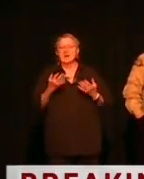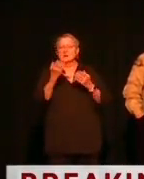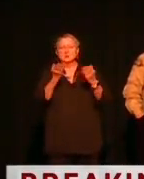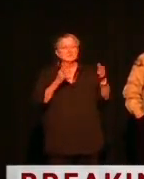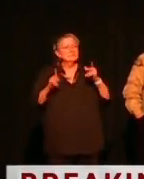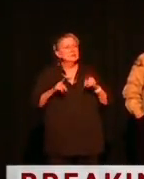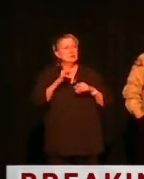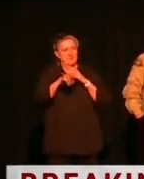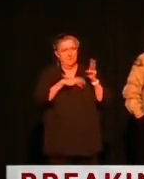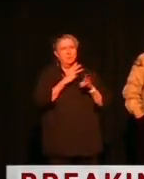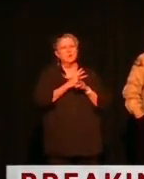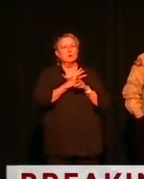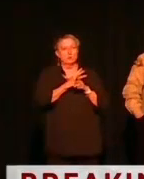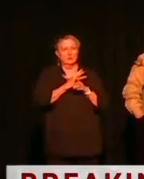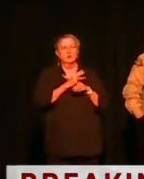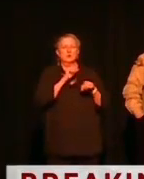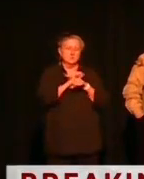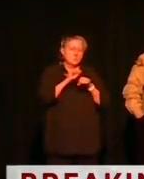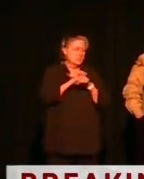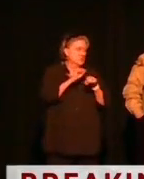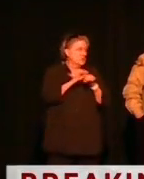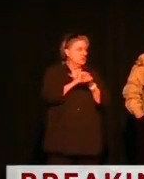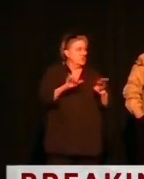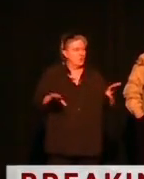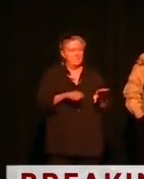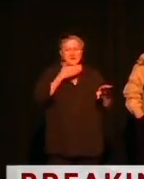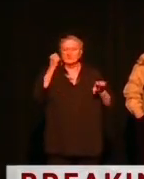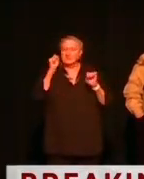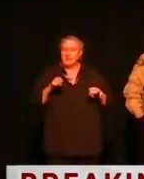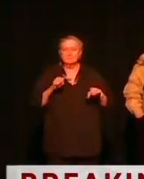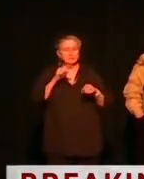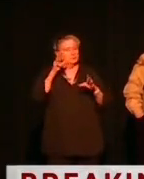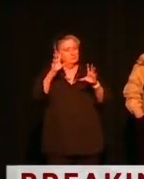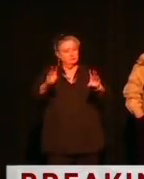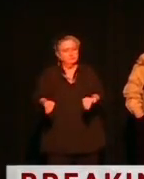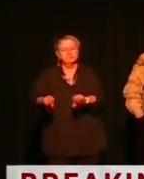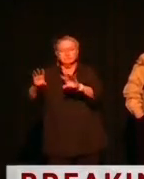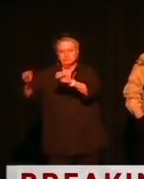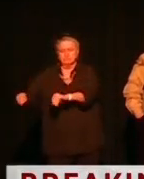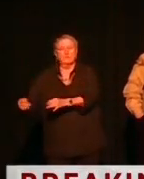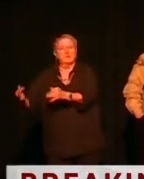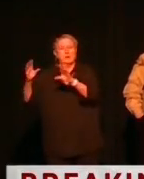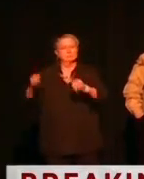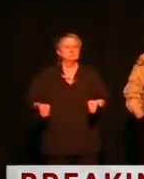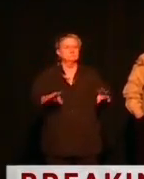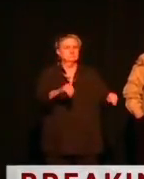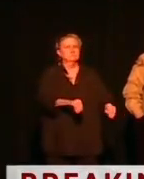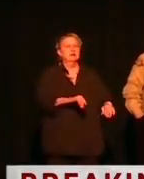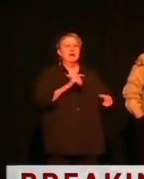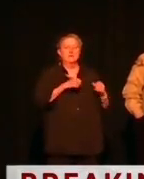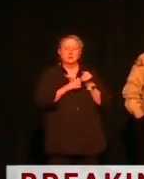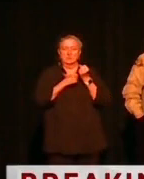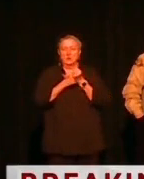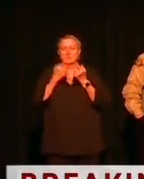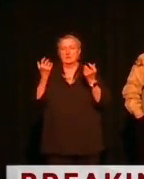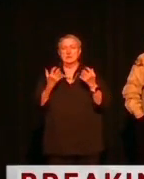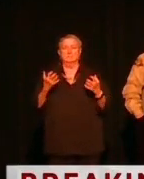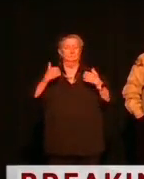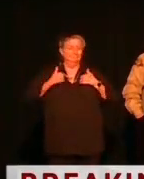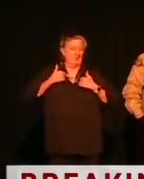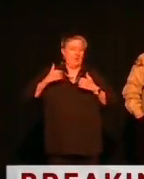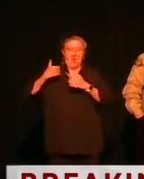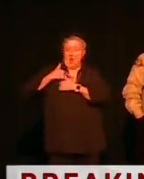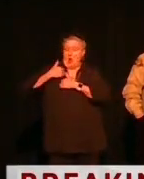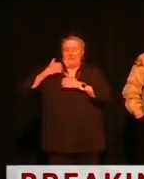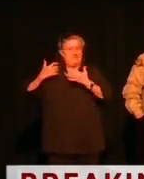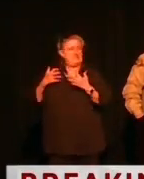world who are working on doing the best they can to put this out, and they're supported by a huge army of professionals